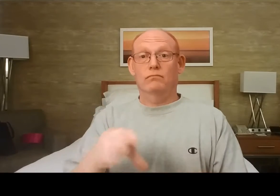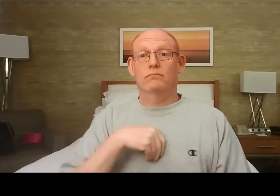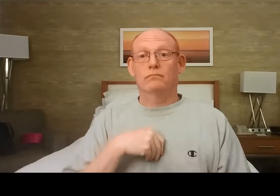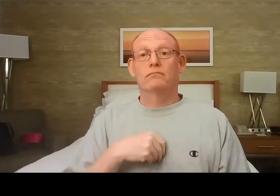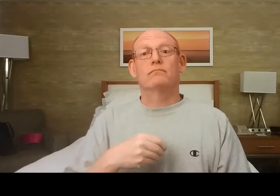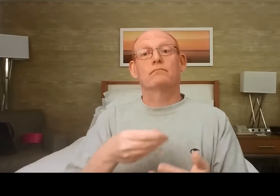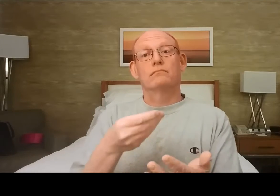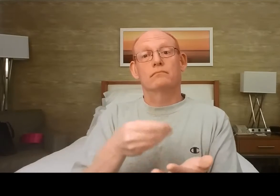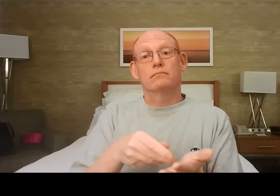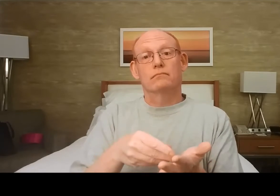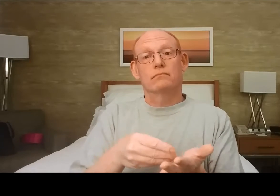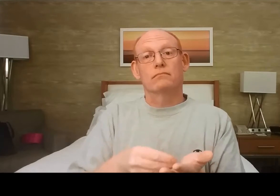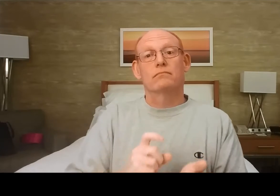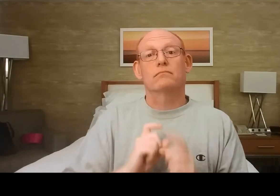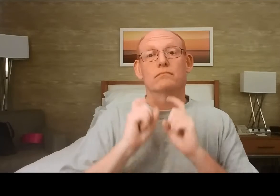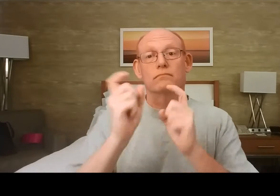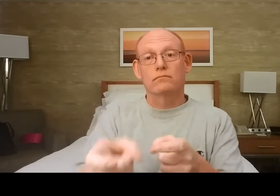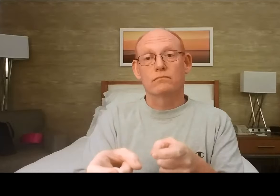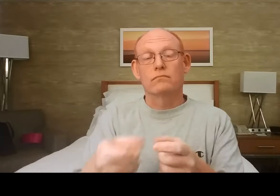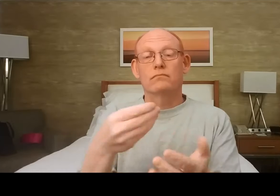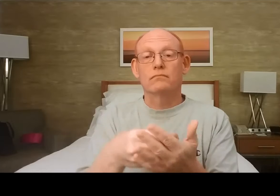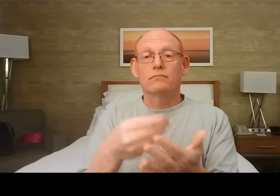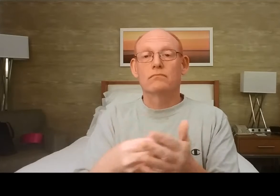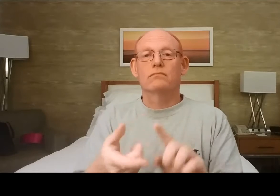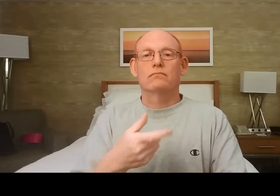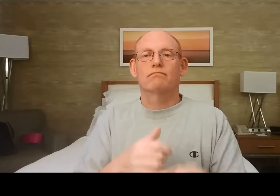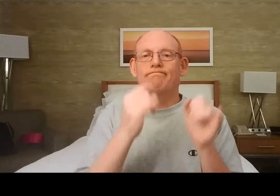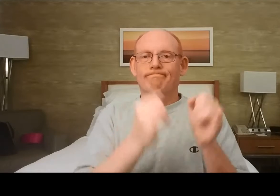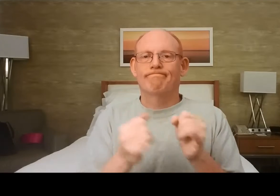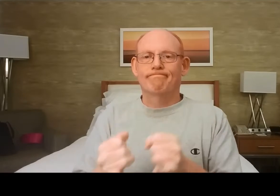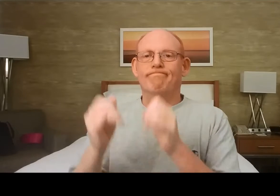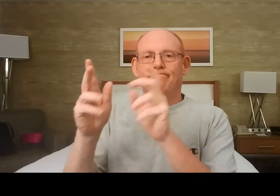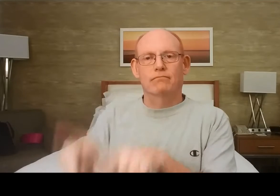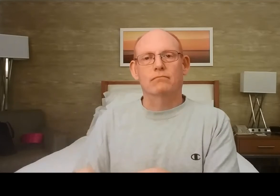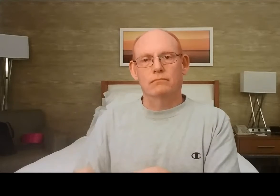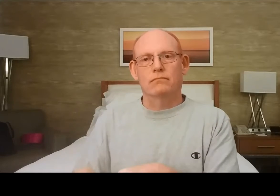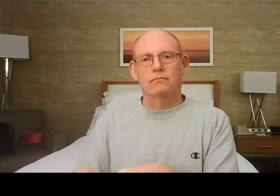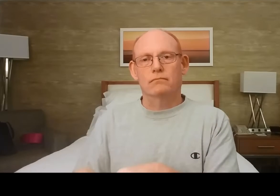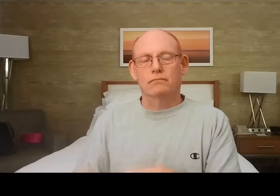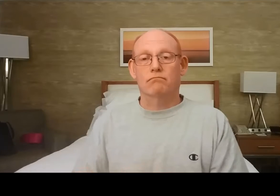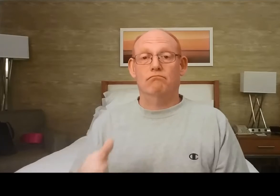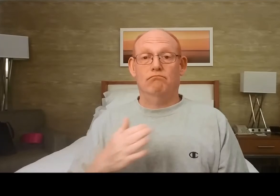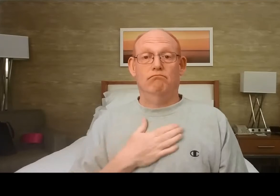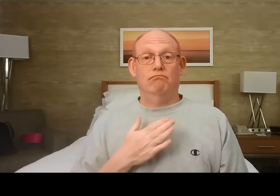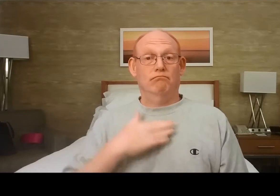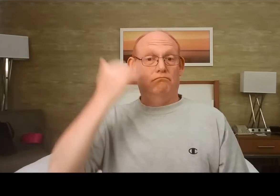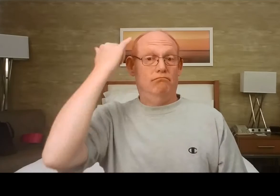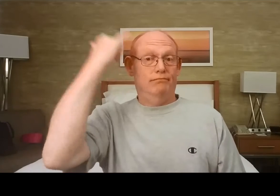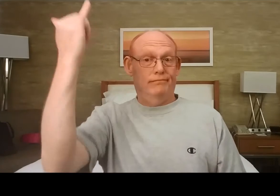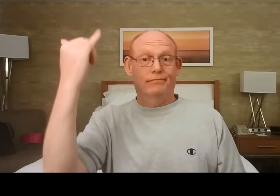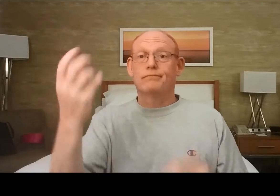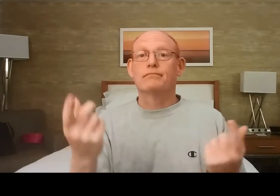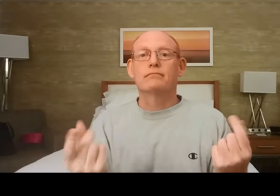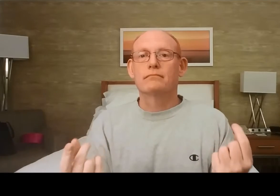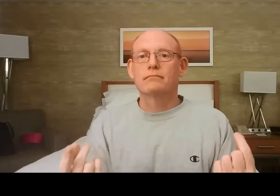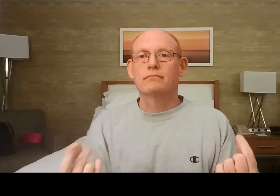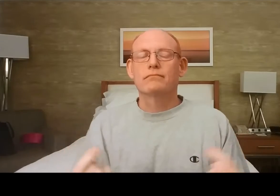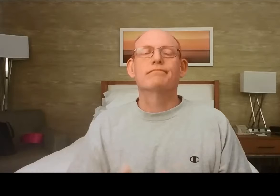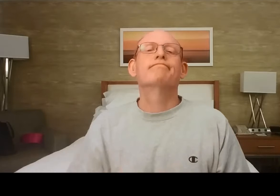individuals. My idea was to get 1,000 people to donate $20 each.